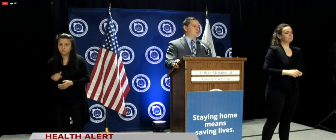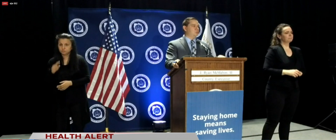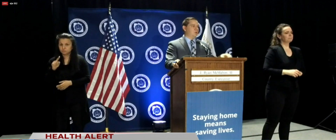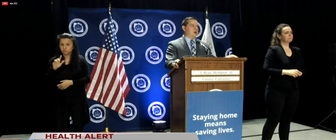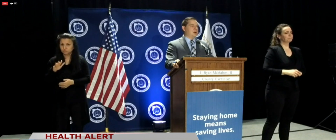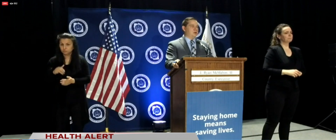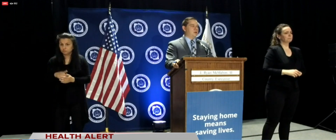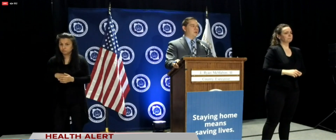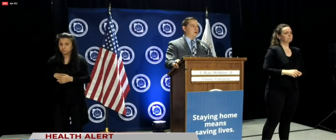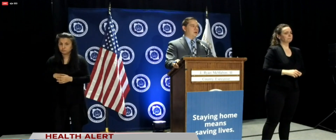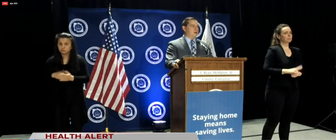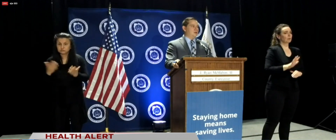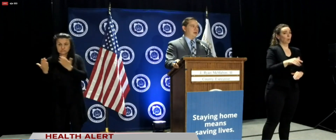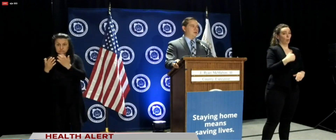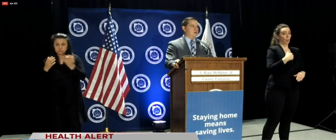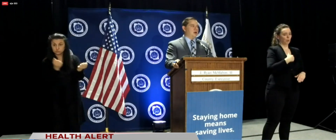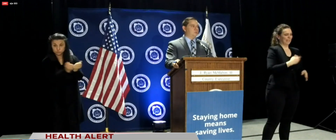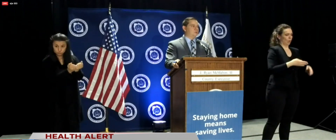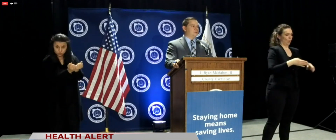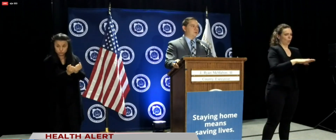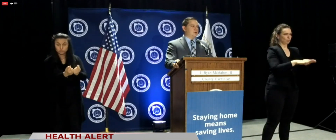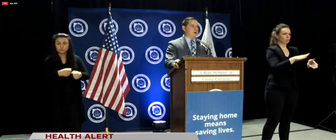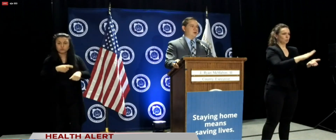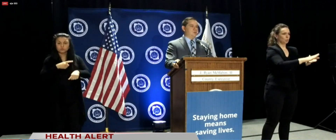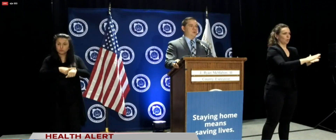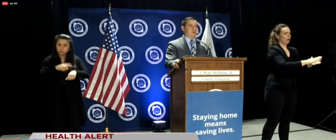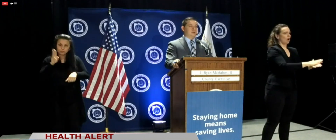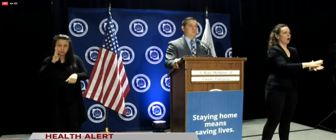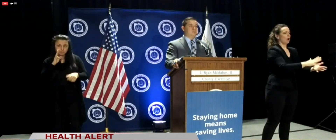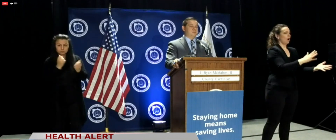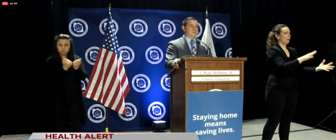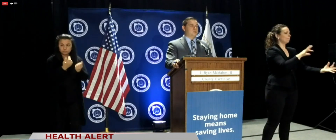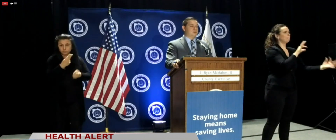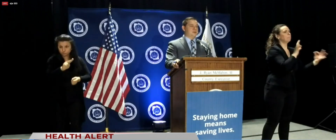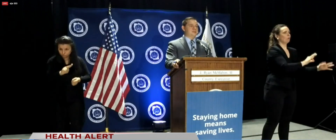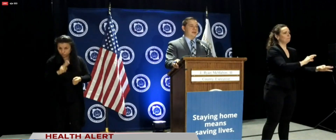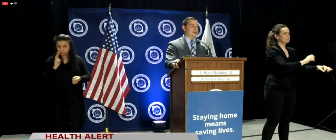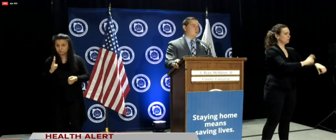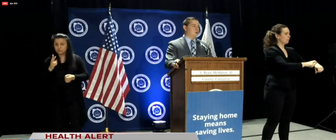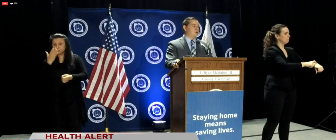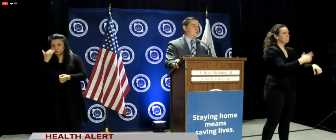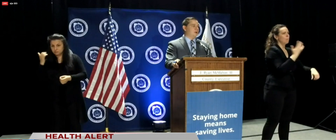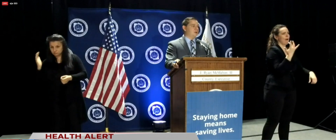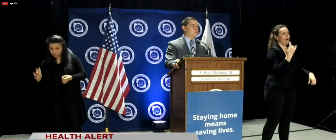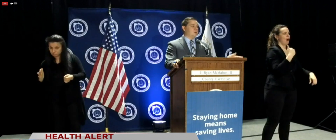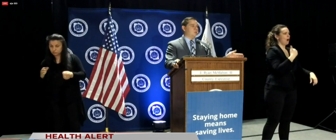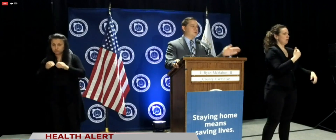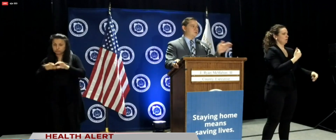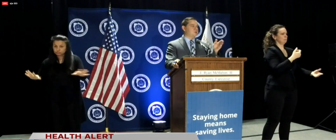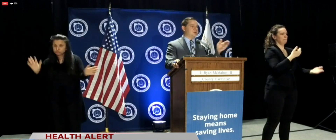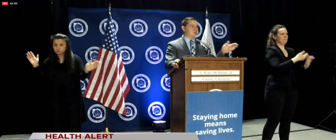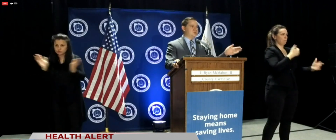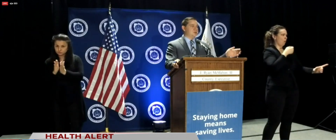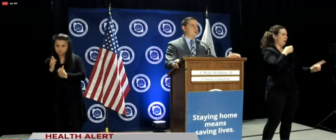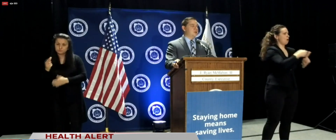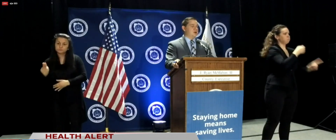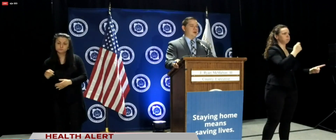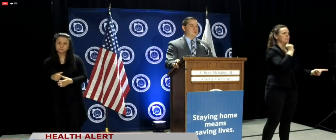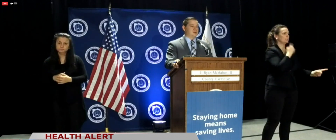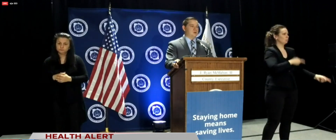good, and that helped really contain what could have been a worse